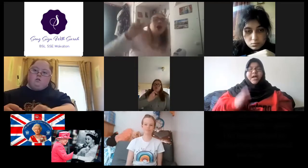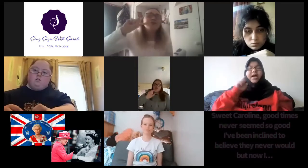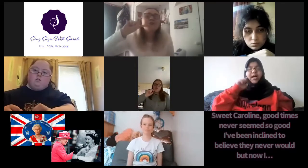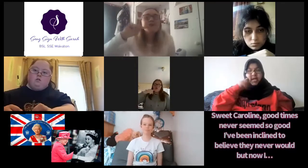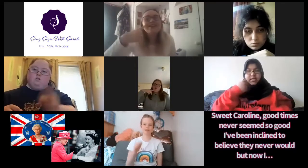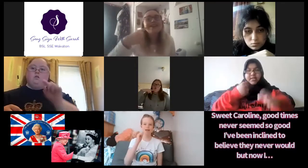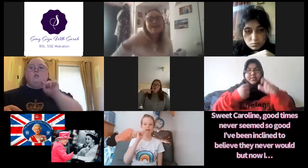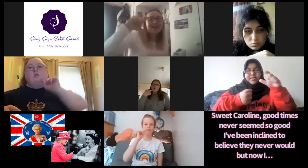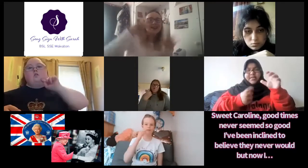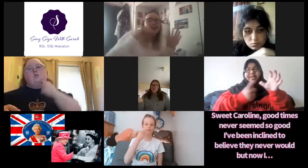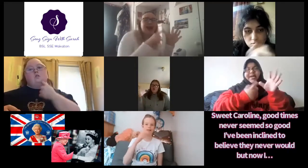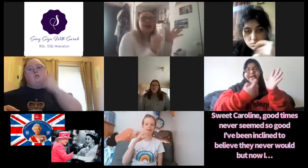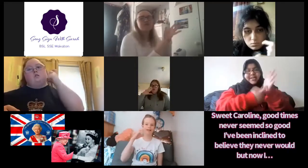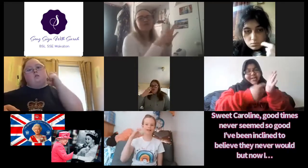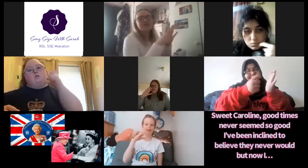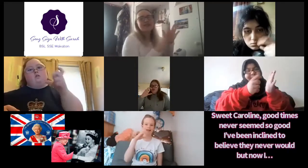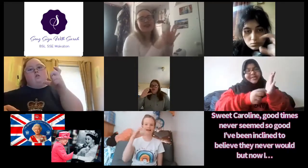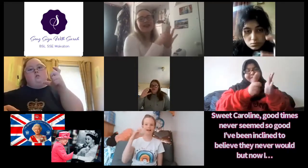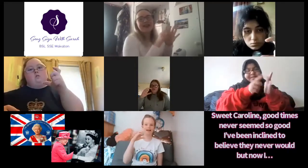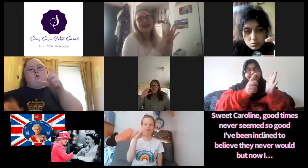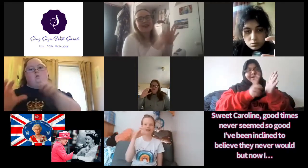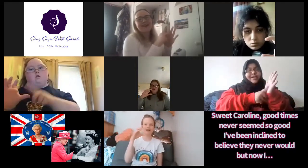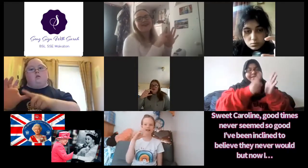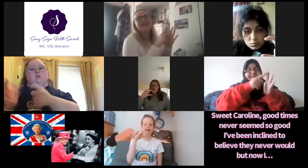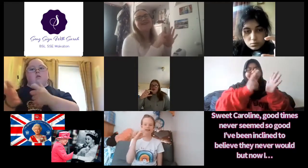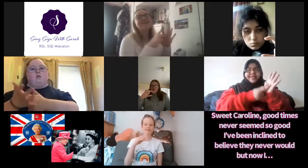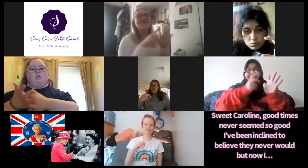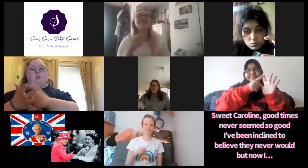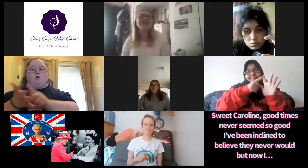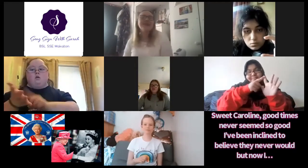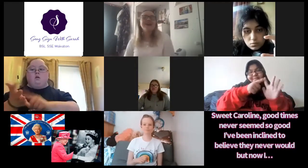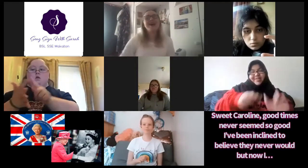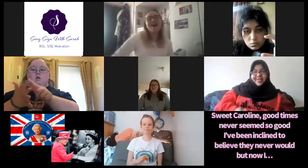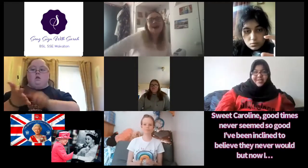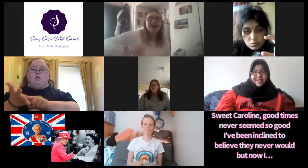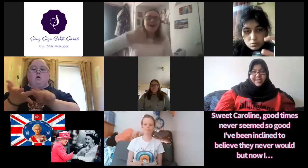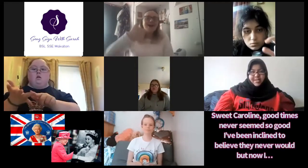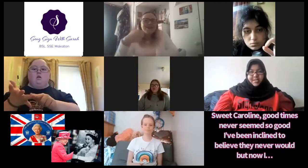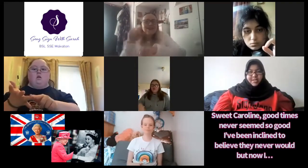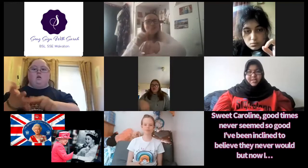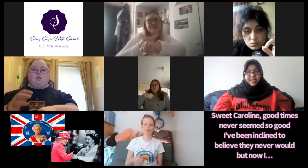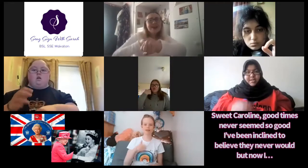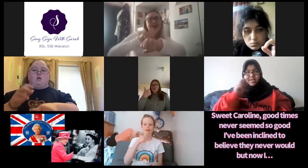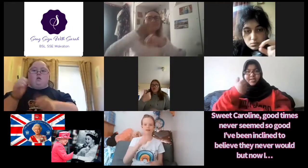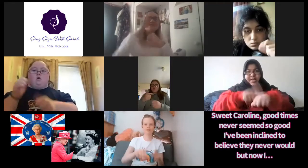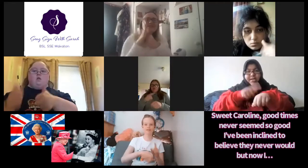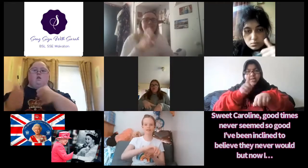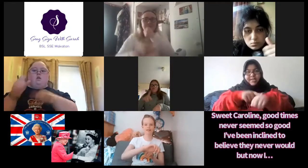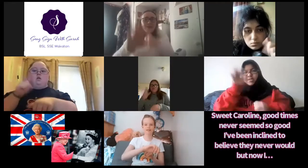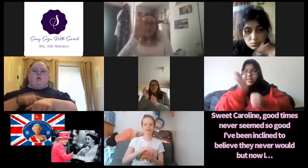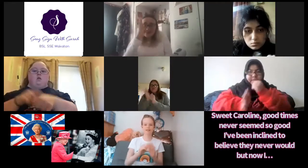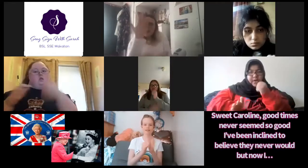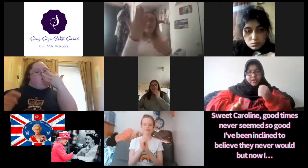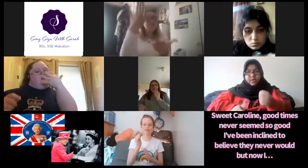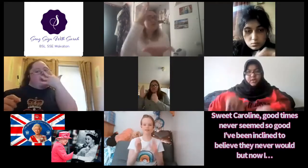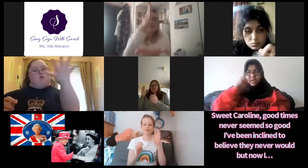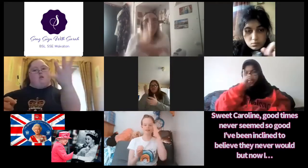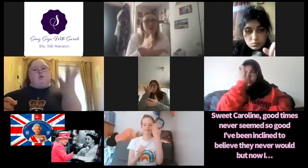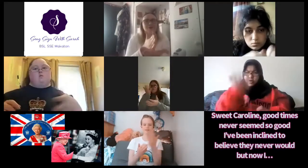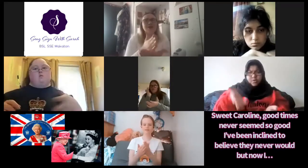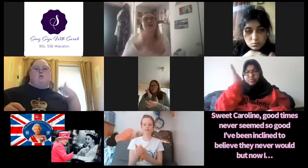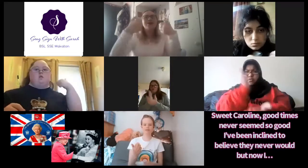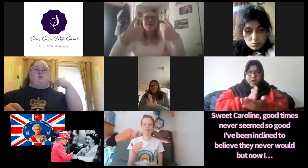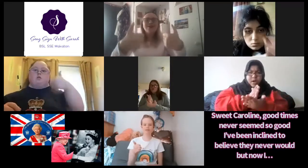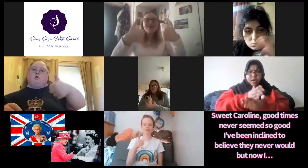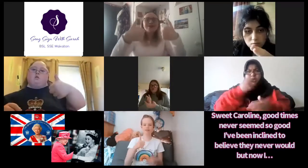Sweet girl I Good times never seemed